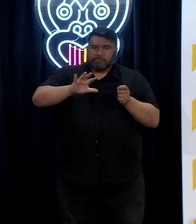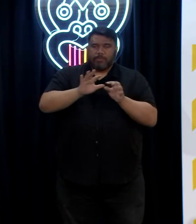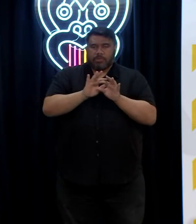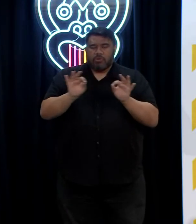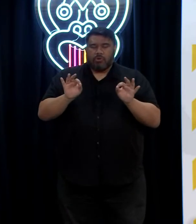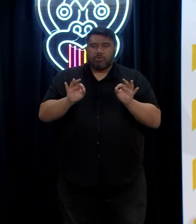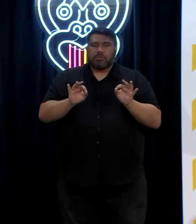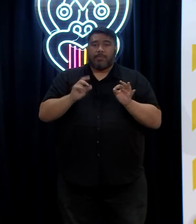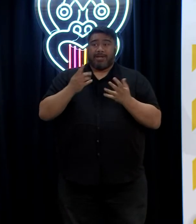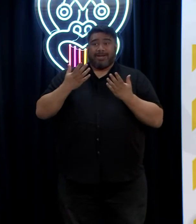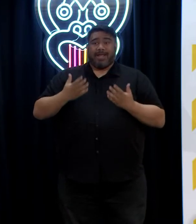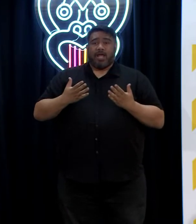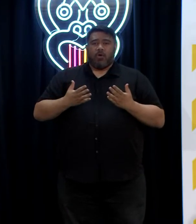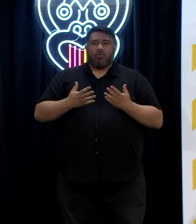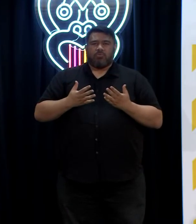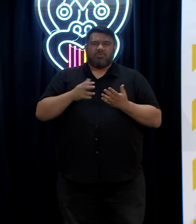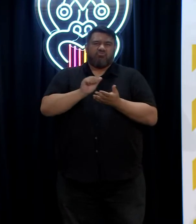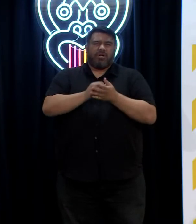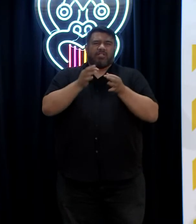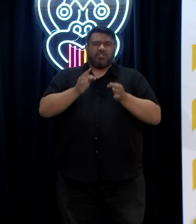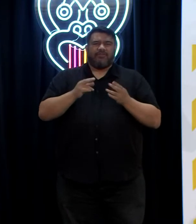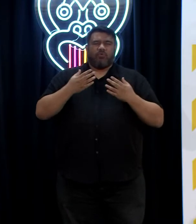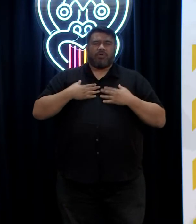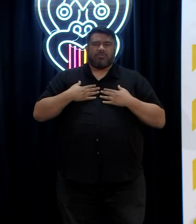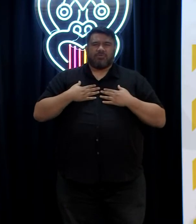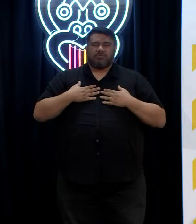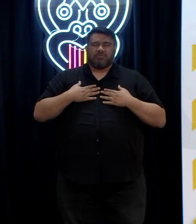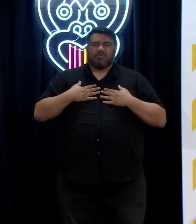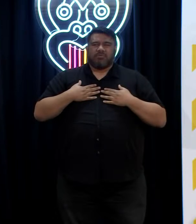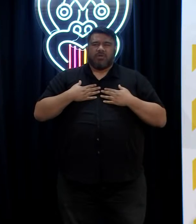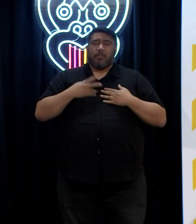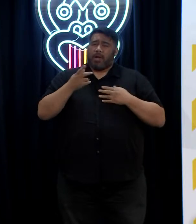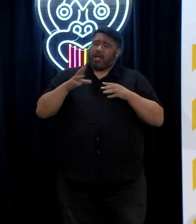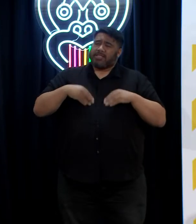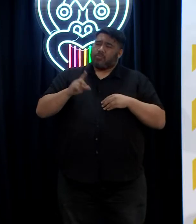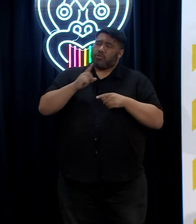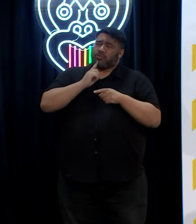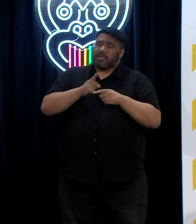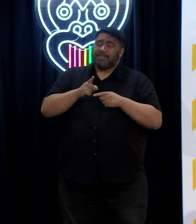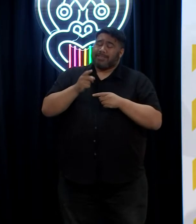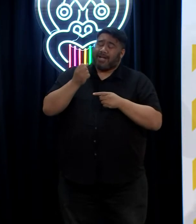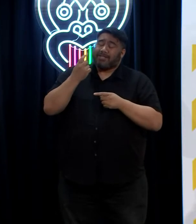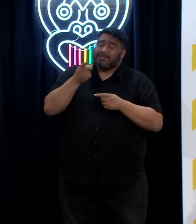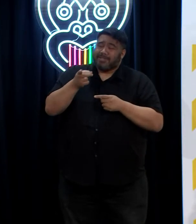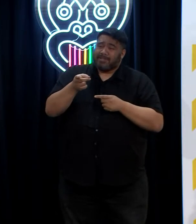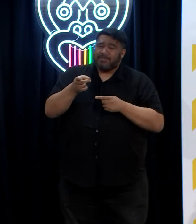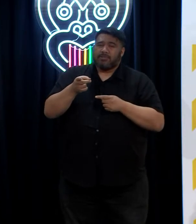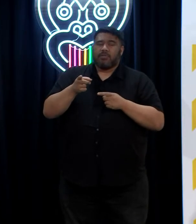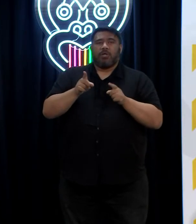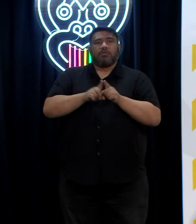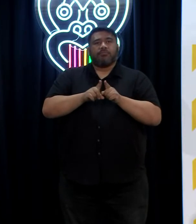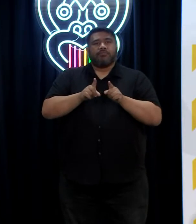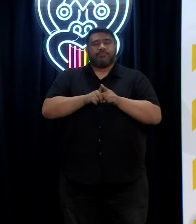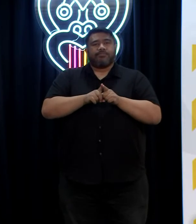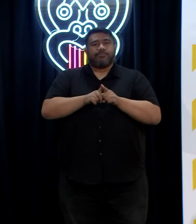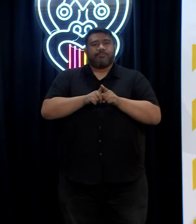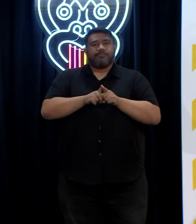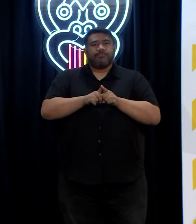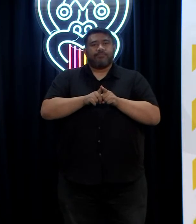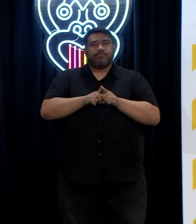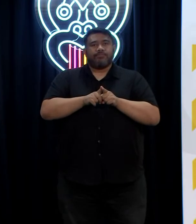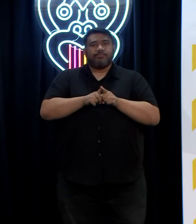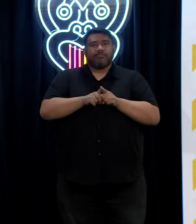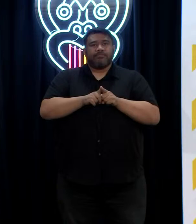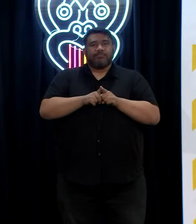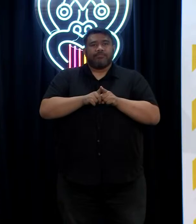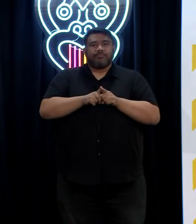appropriate position to be in. But let's see where we are in 8 weeks. But I take the point that you're making, which is that, it would be standing